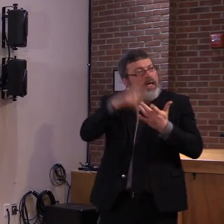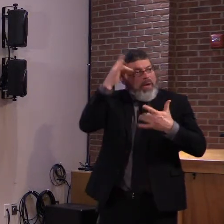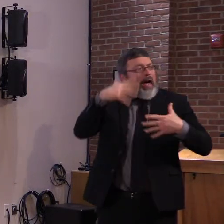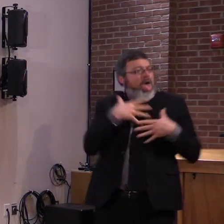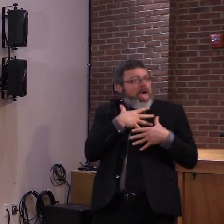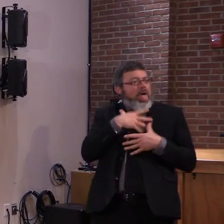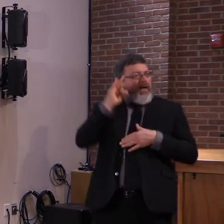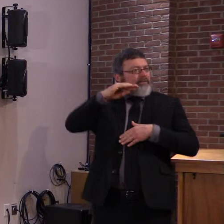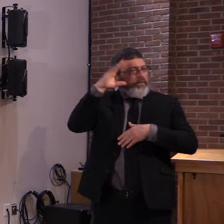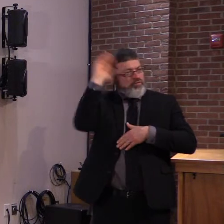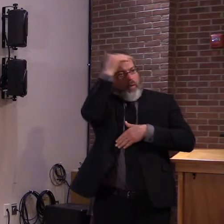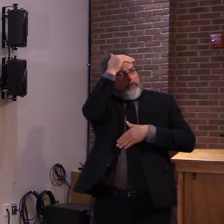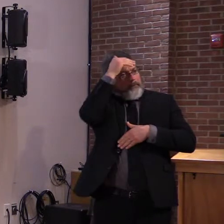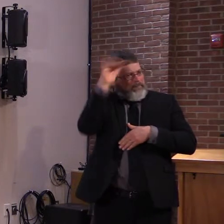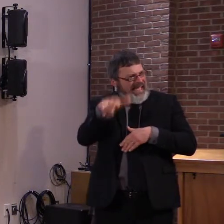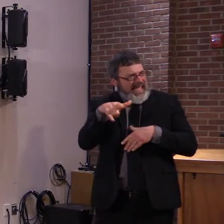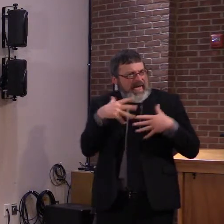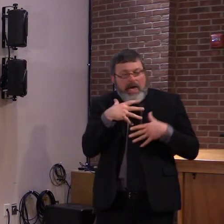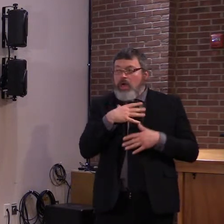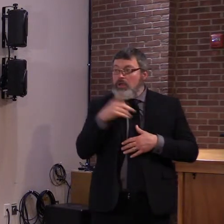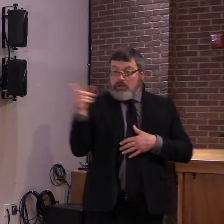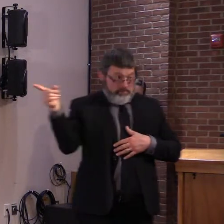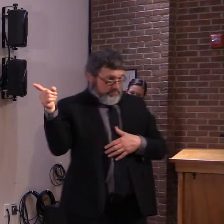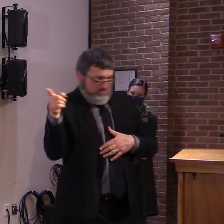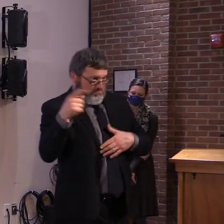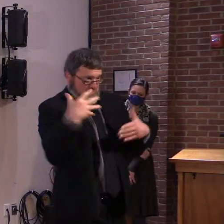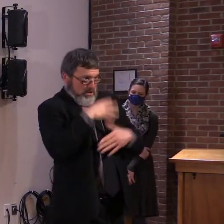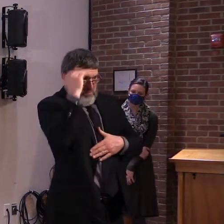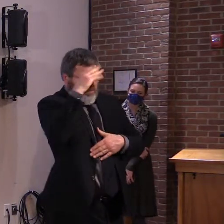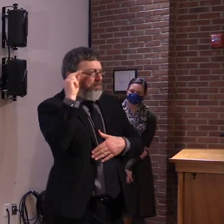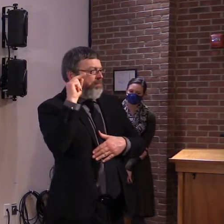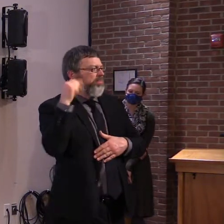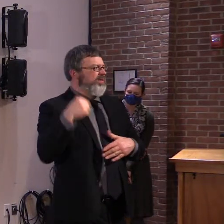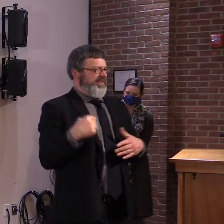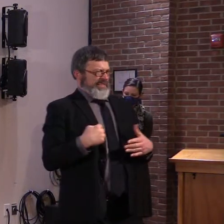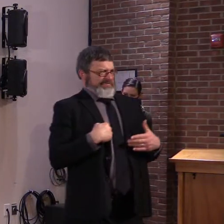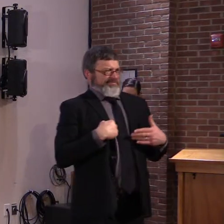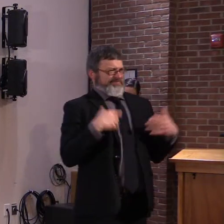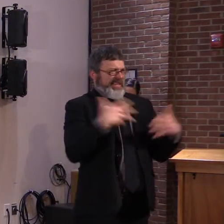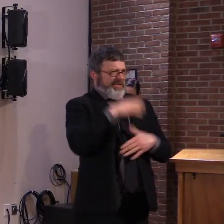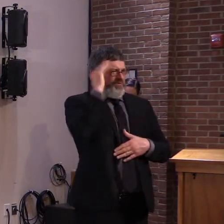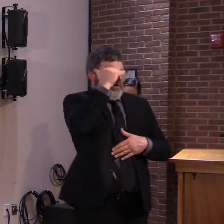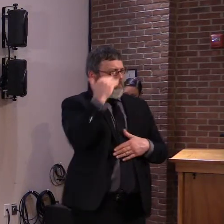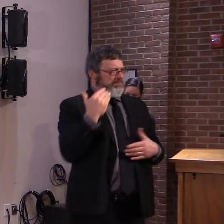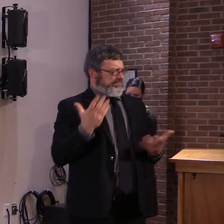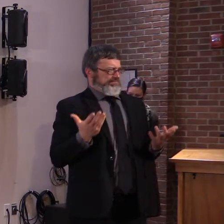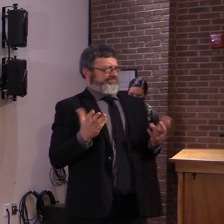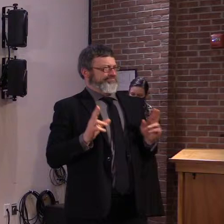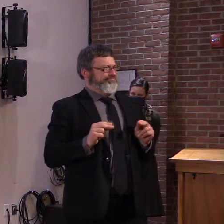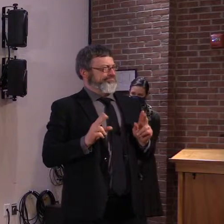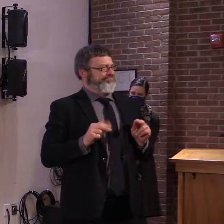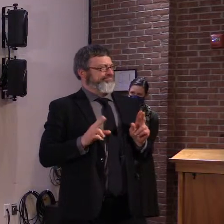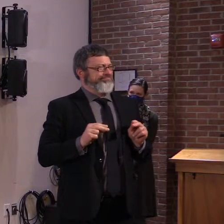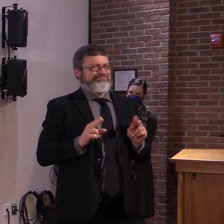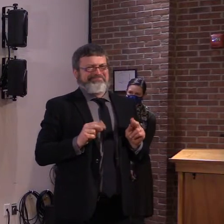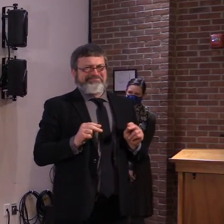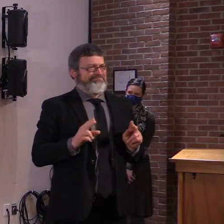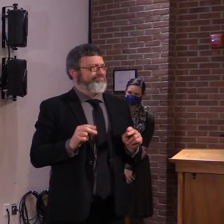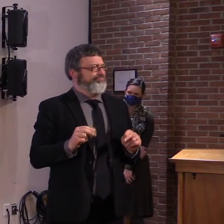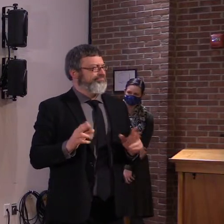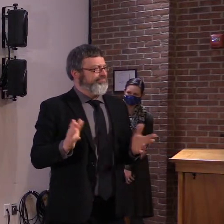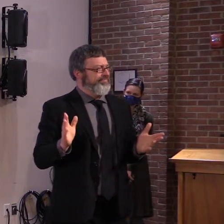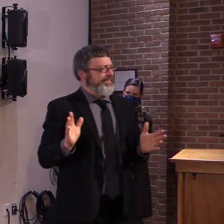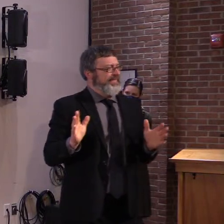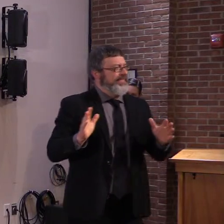Again, we need to do what's right. We don't need to harm the institution any more than it has already been